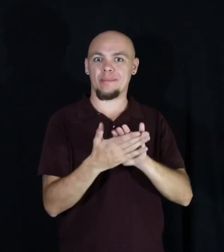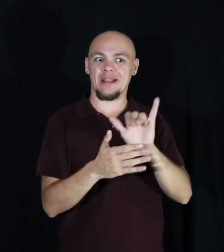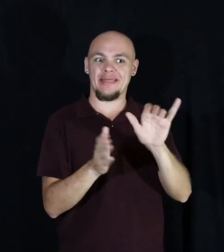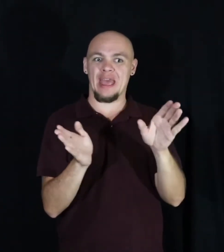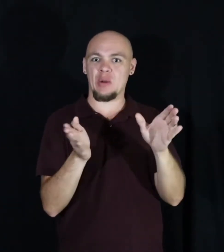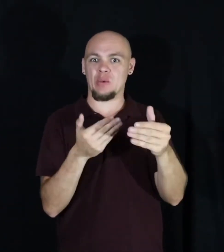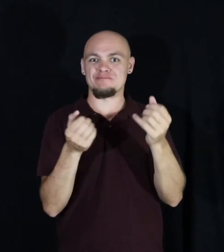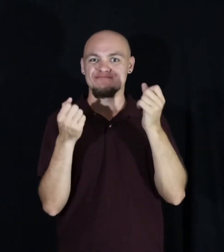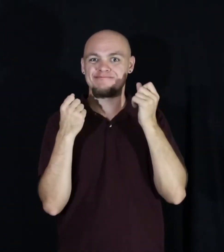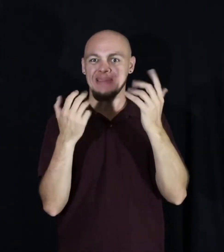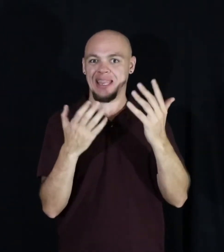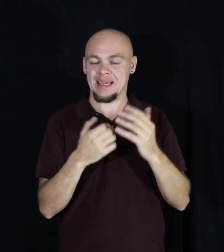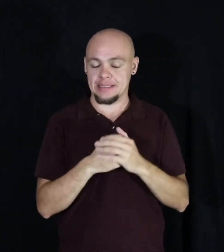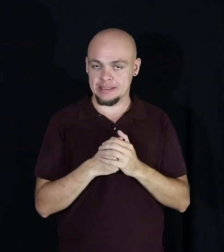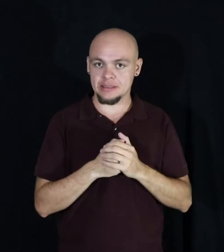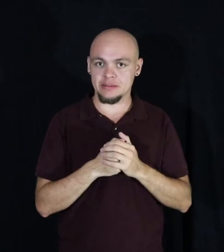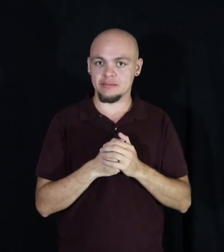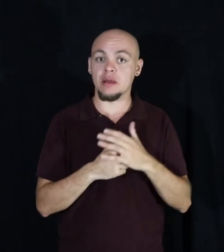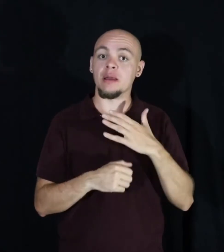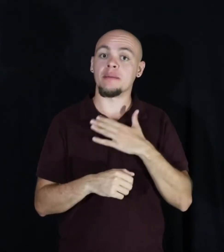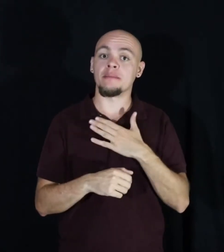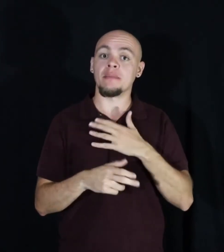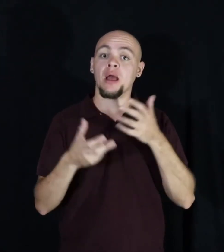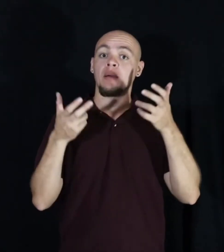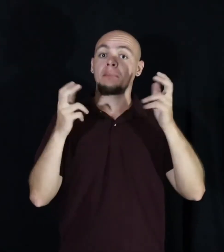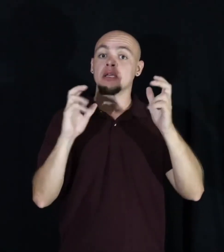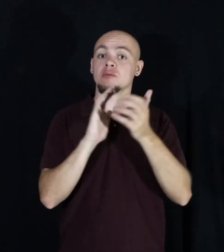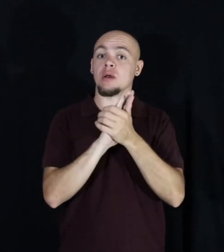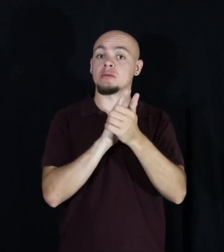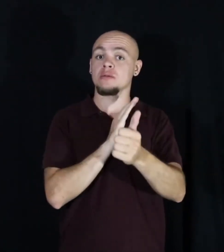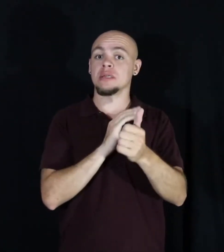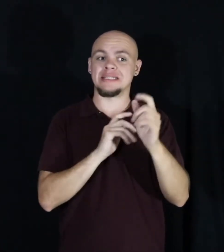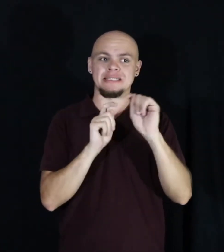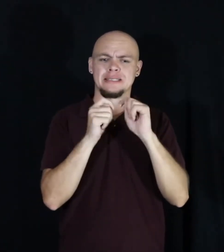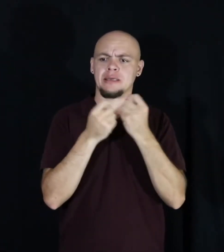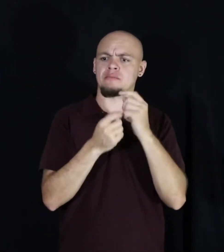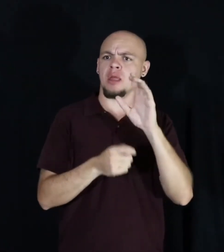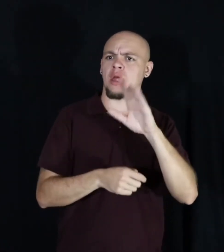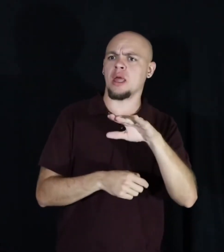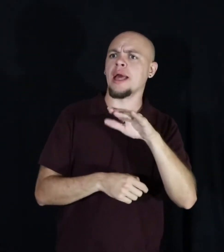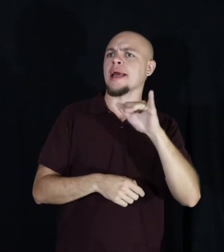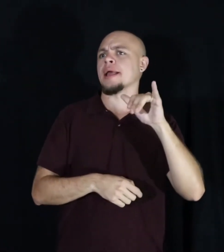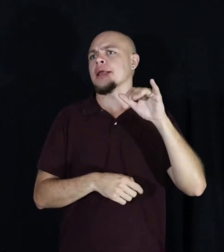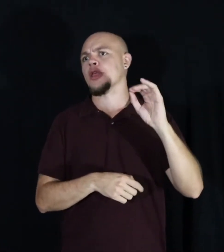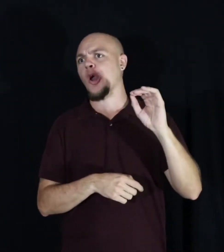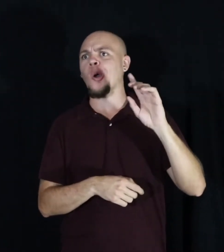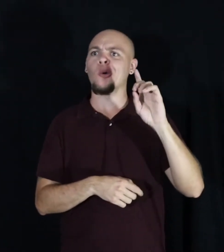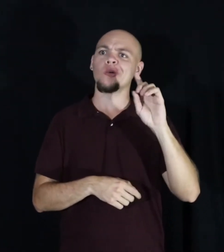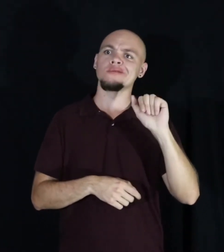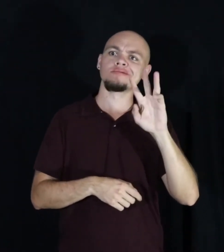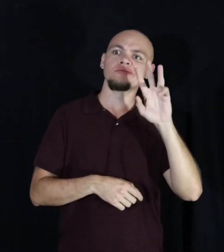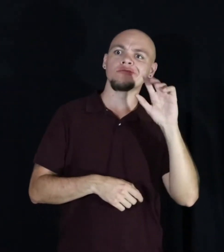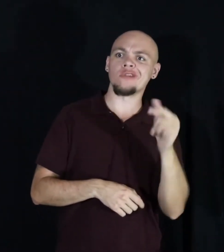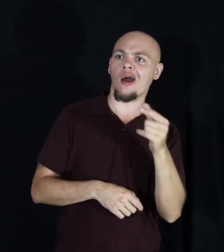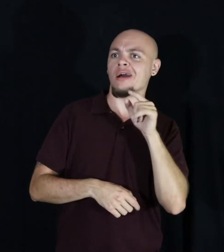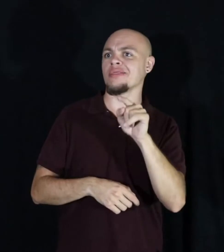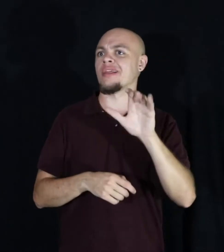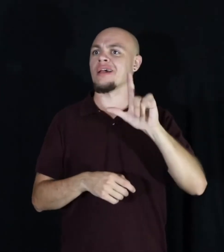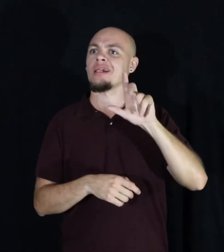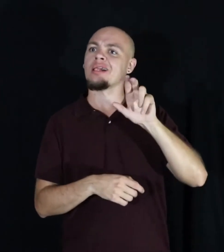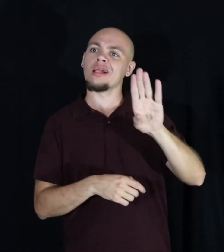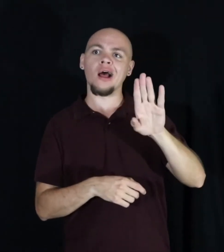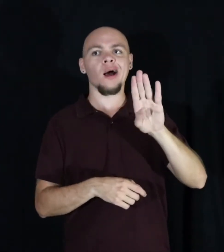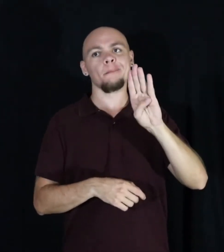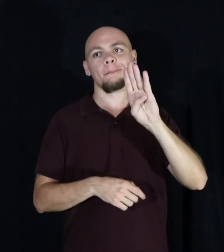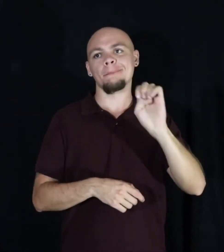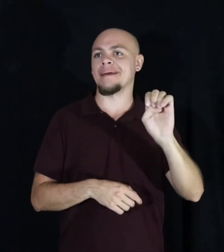room. Throughout my basketball career, I'd have teammates come up to me and say, "Hey, yo, dog, this new club be